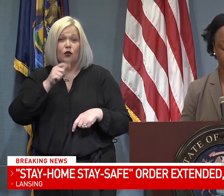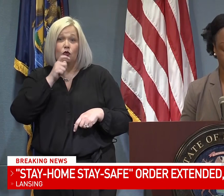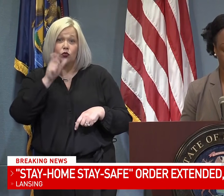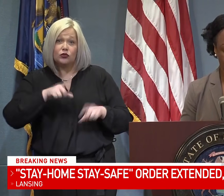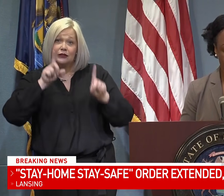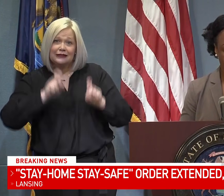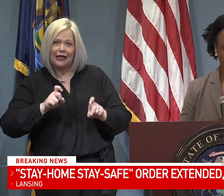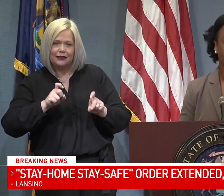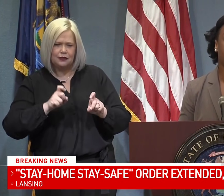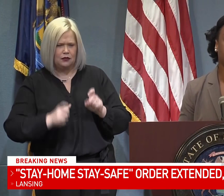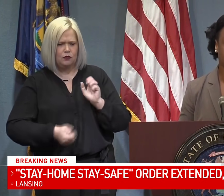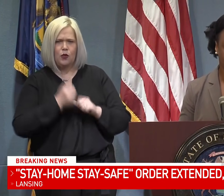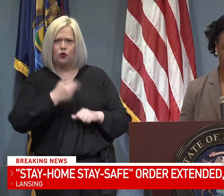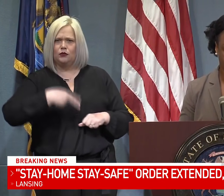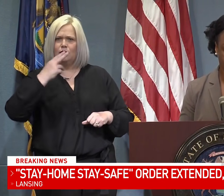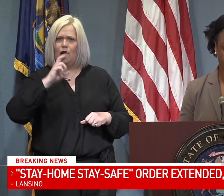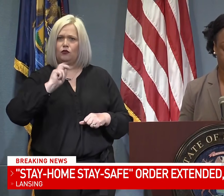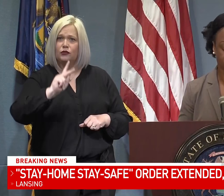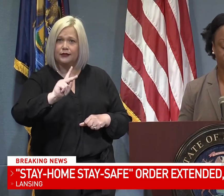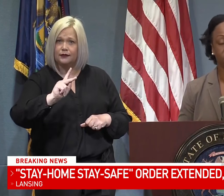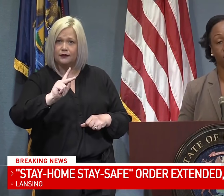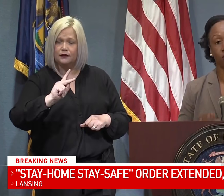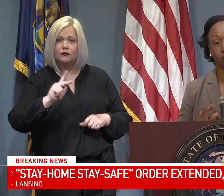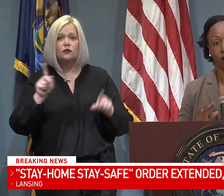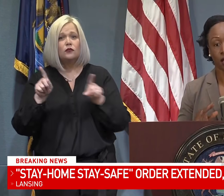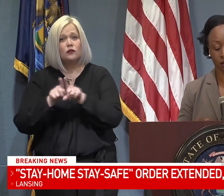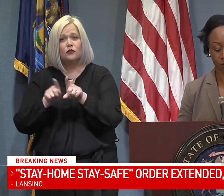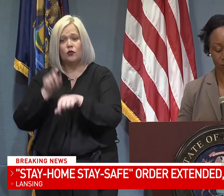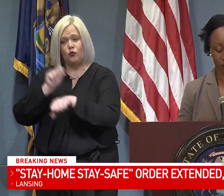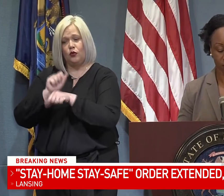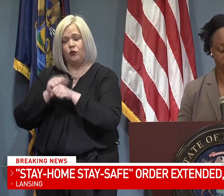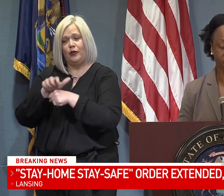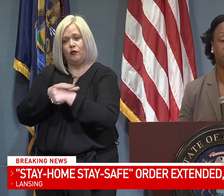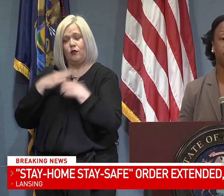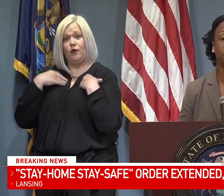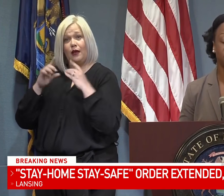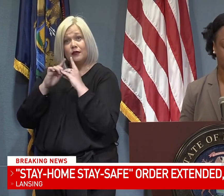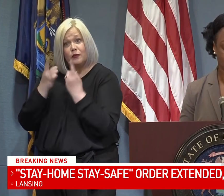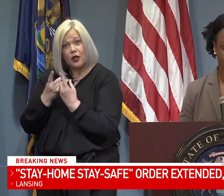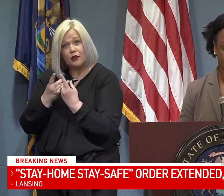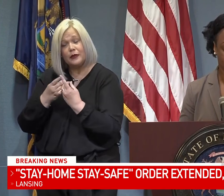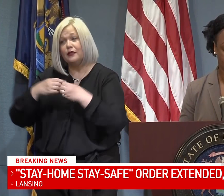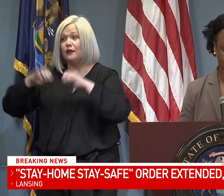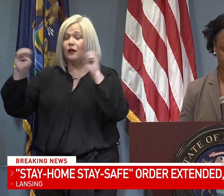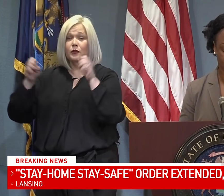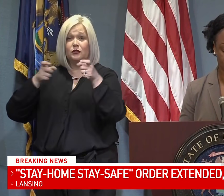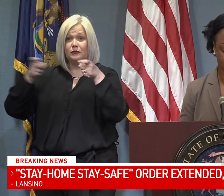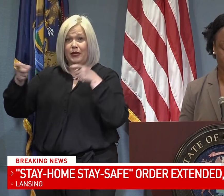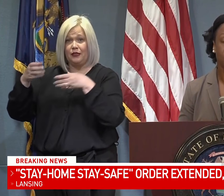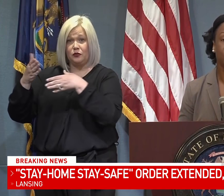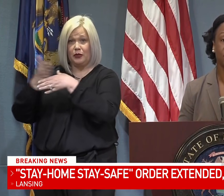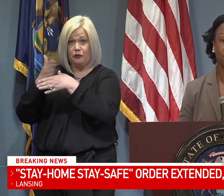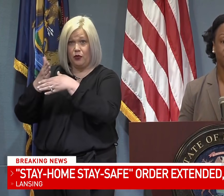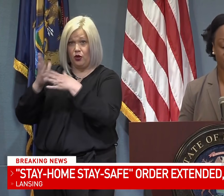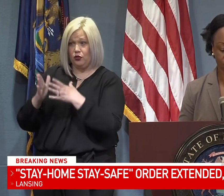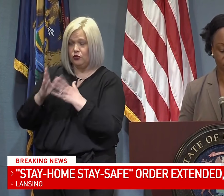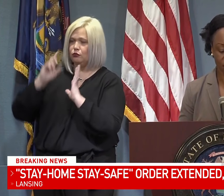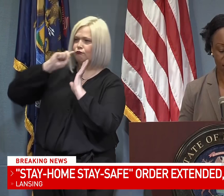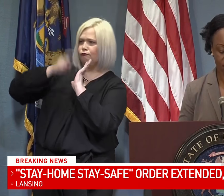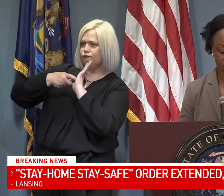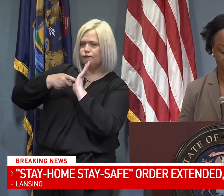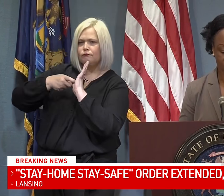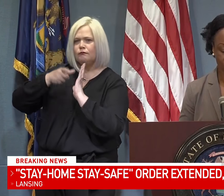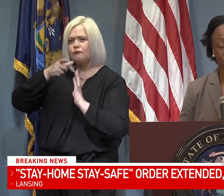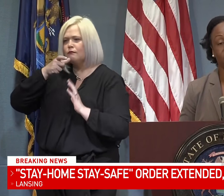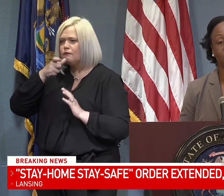highest risk. We're also working very closely with our local health departments and our emergency management partners to identify those